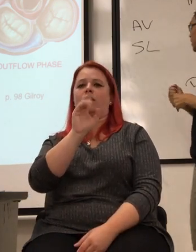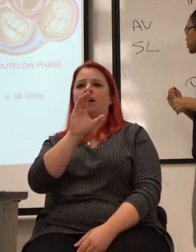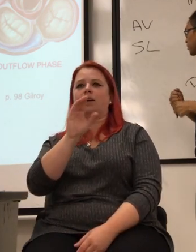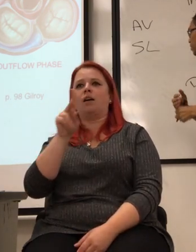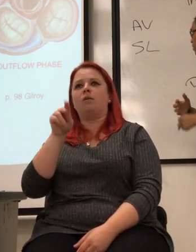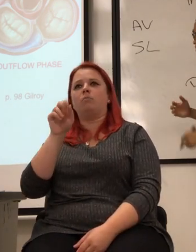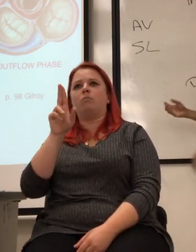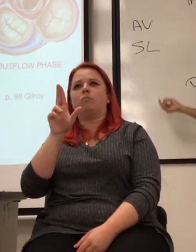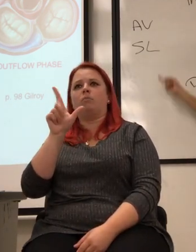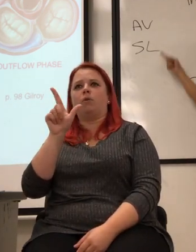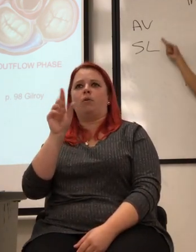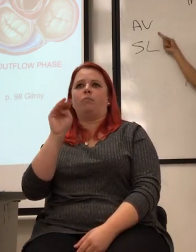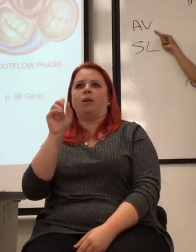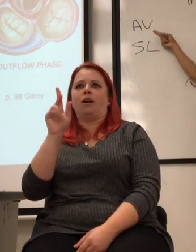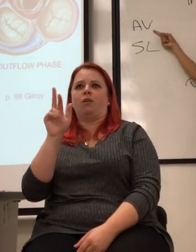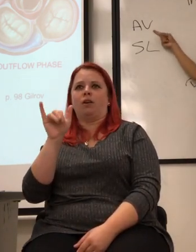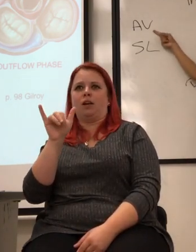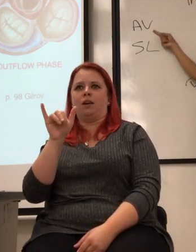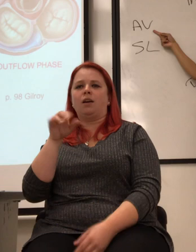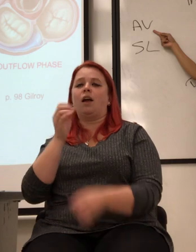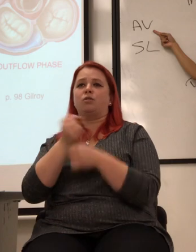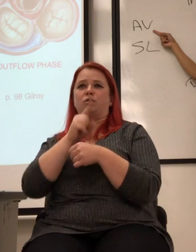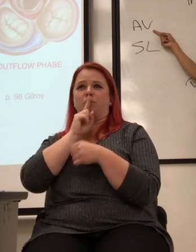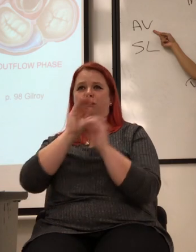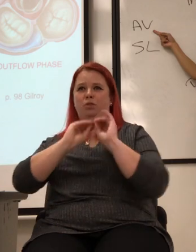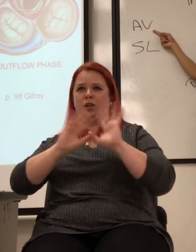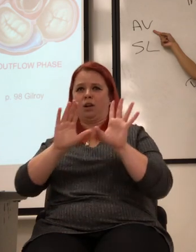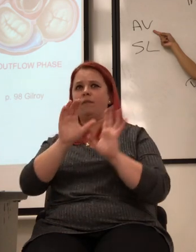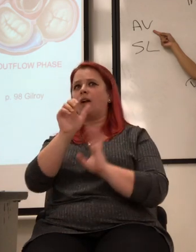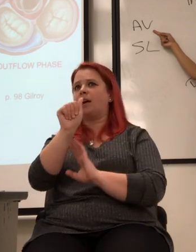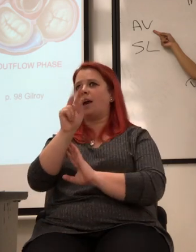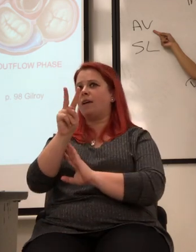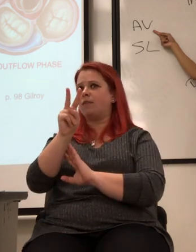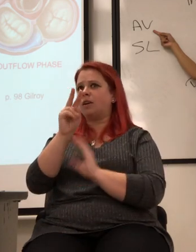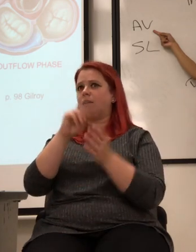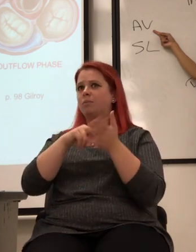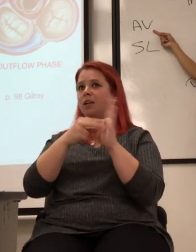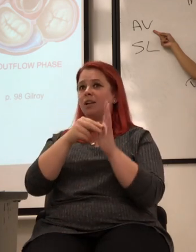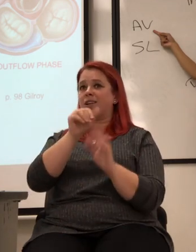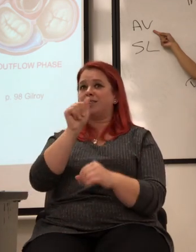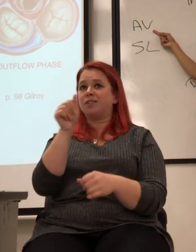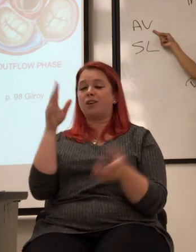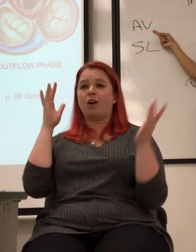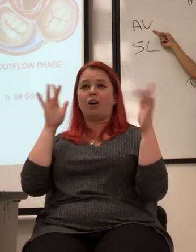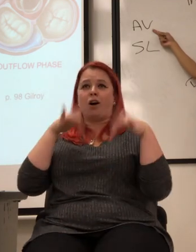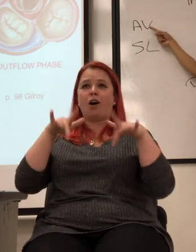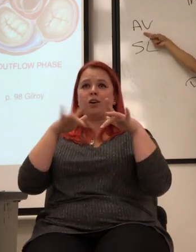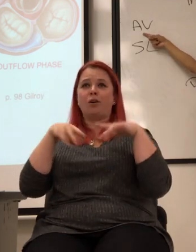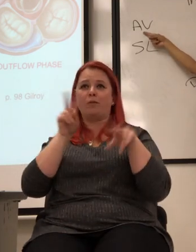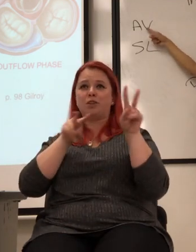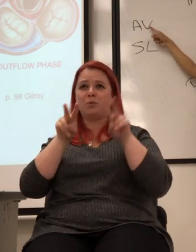And just to make sure, he didn't ask, but what's AV stand for? Audiovisual?